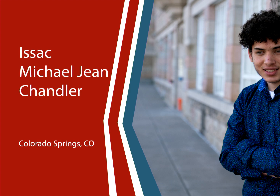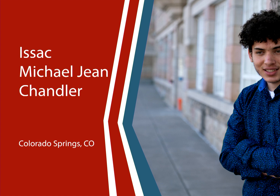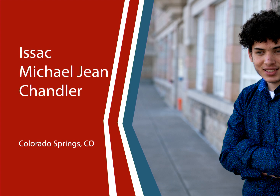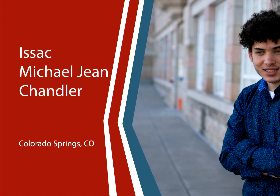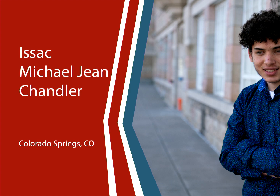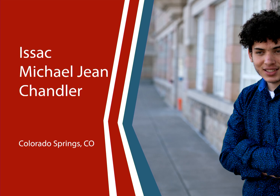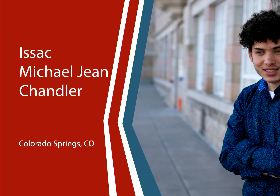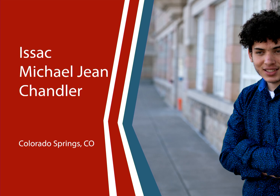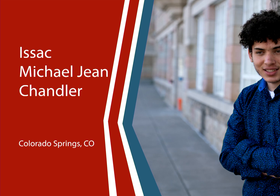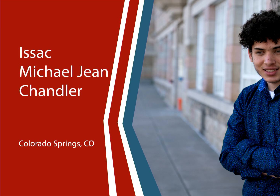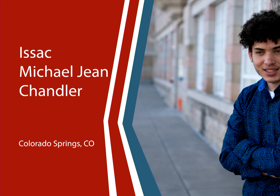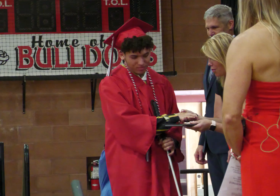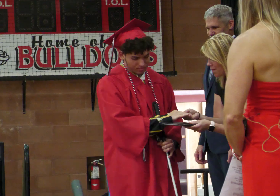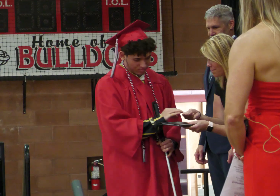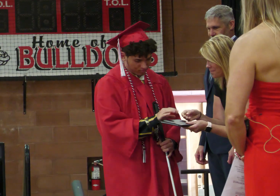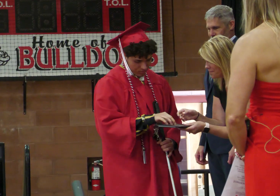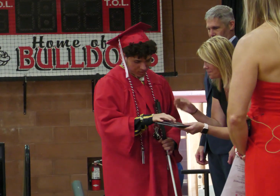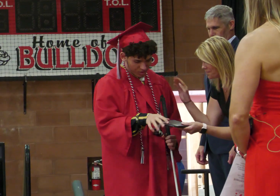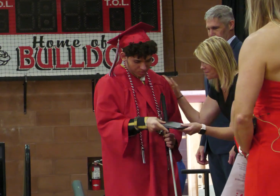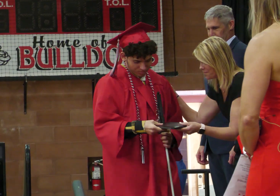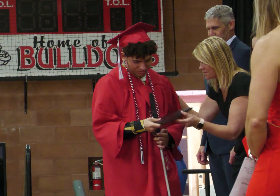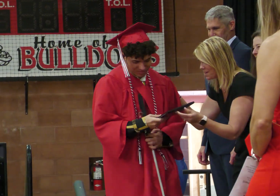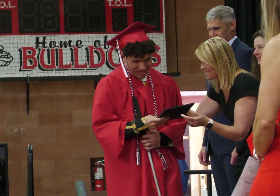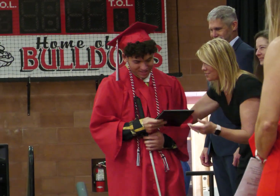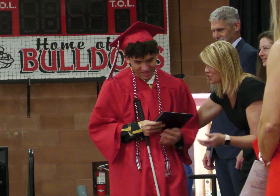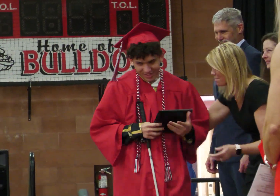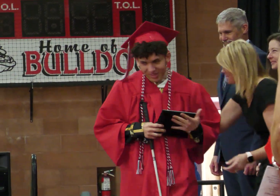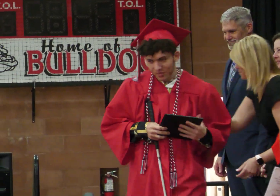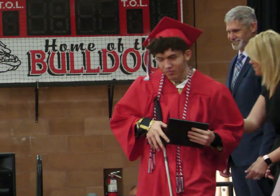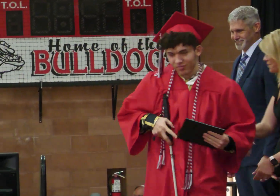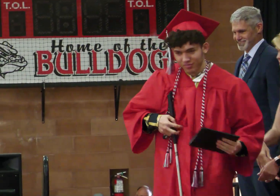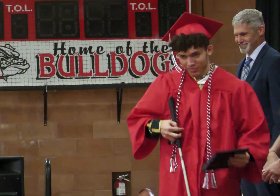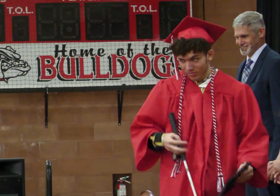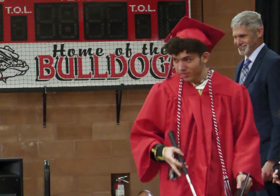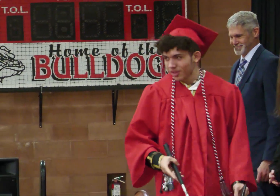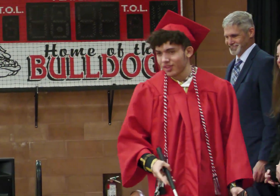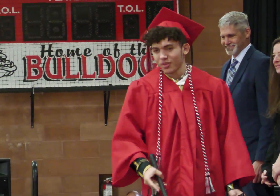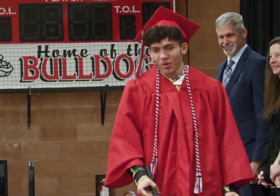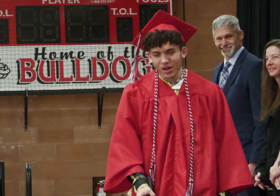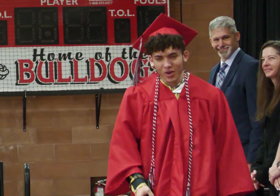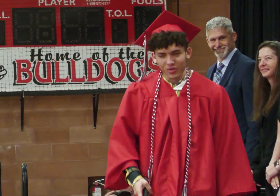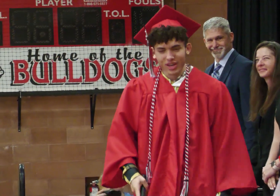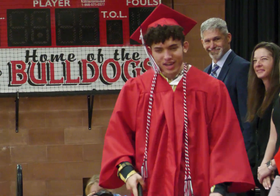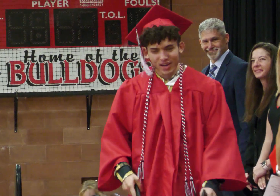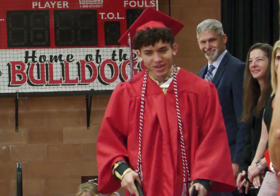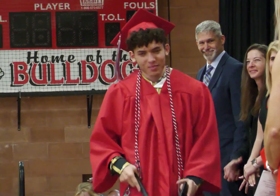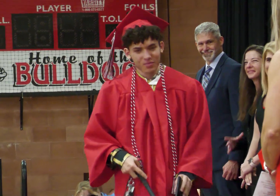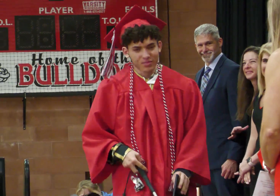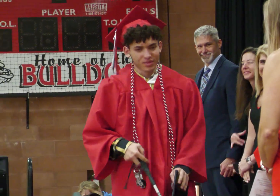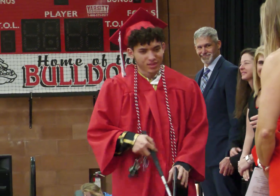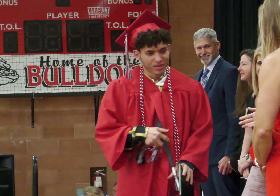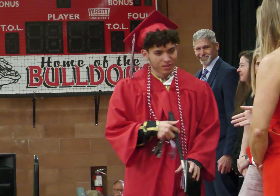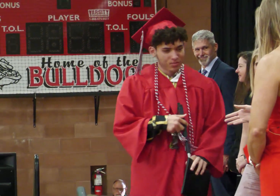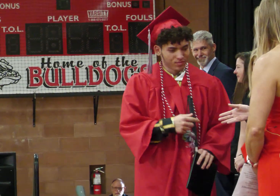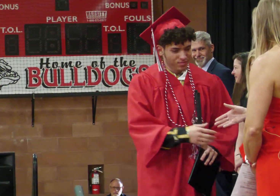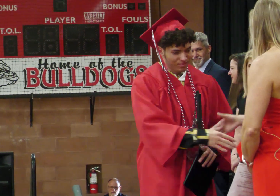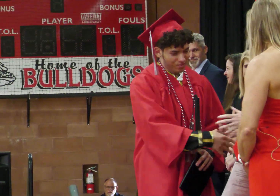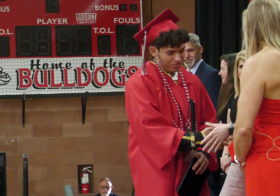Tara Spangler. He's accepting his diploma from Miss Tara, walking across to Miss Jennifer Thompson, shaking